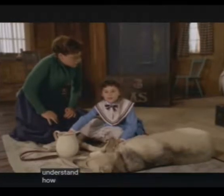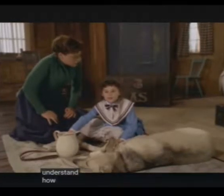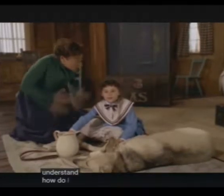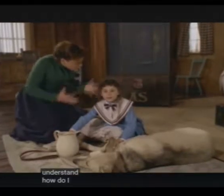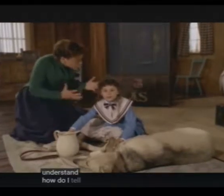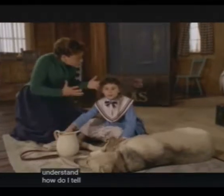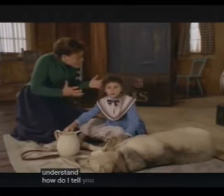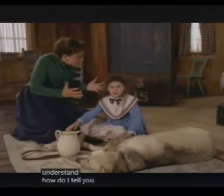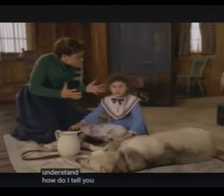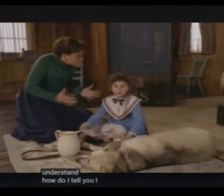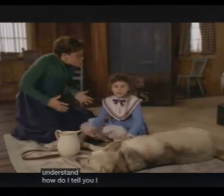How do I tell you?